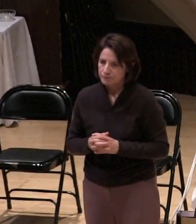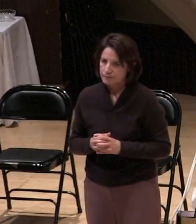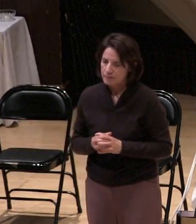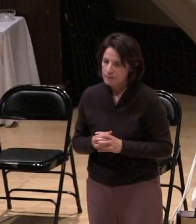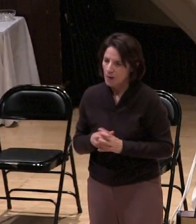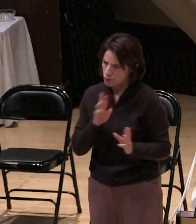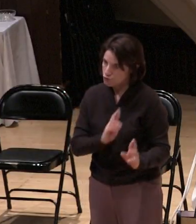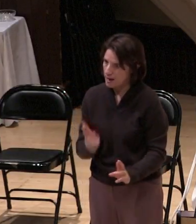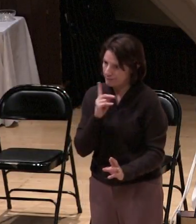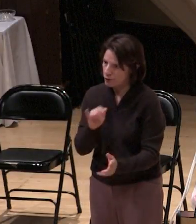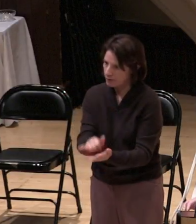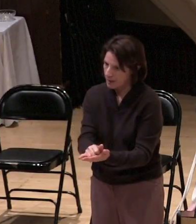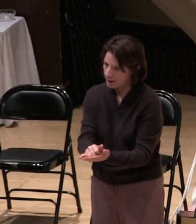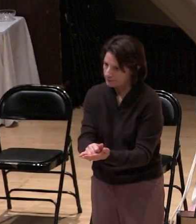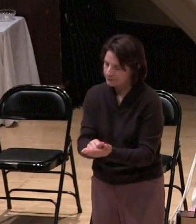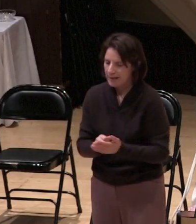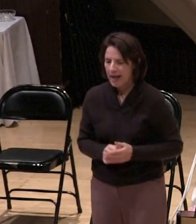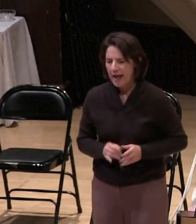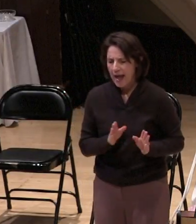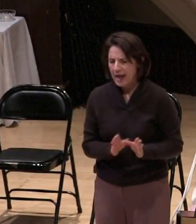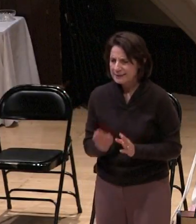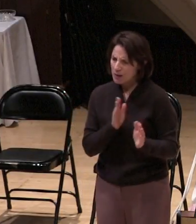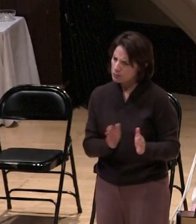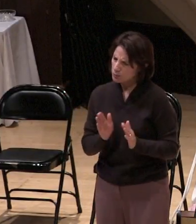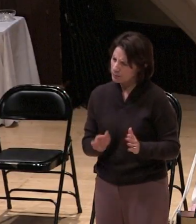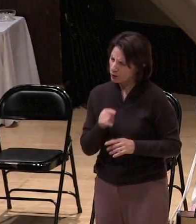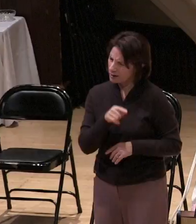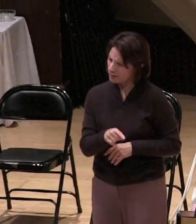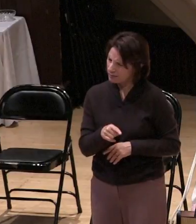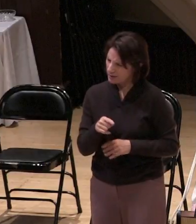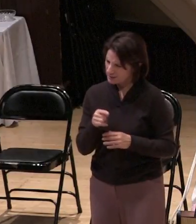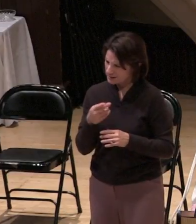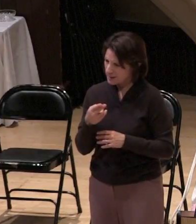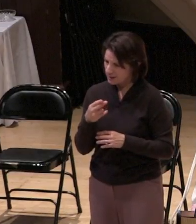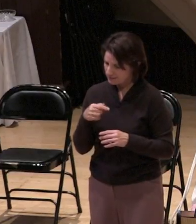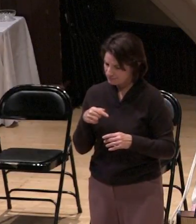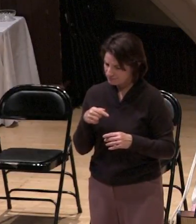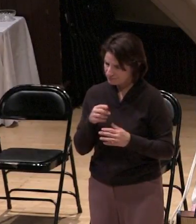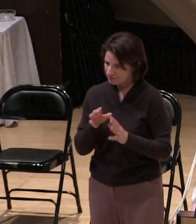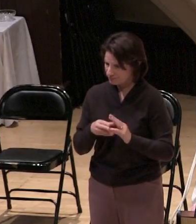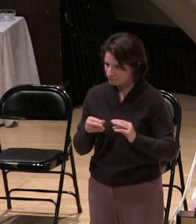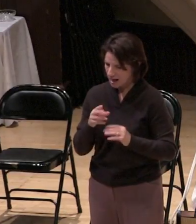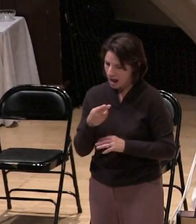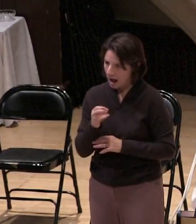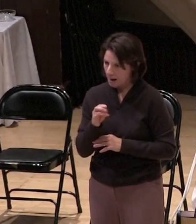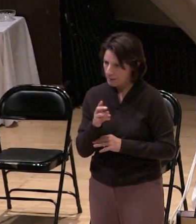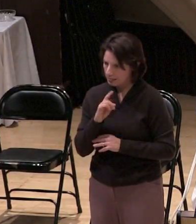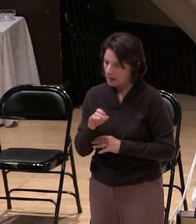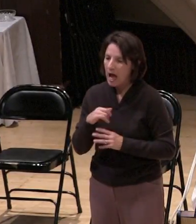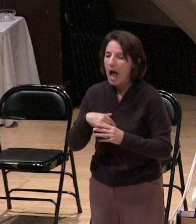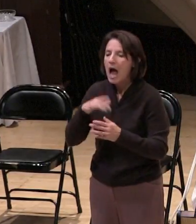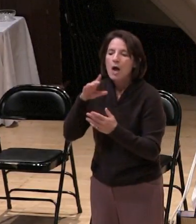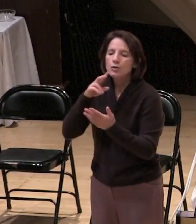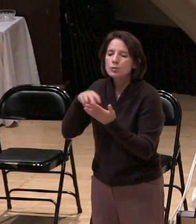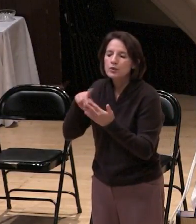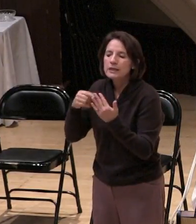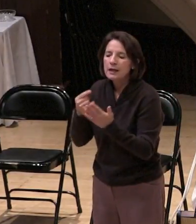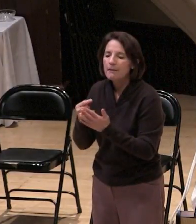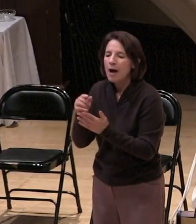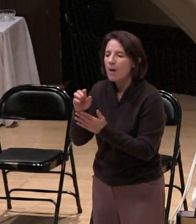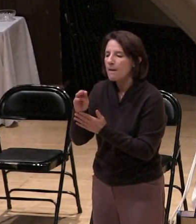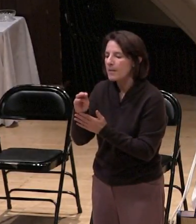As I was preparing this homily yesterday, I read a little article in the paper about Sister Grace Miller, who runs the House of Mercy here in